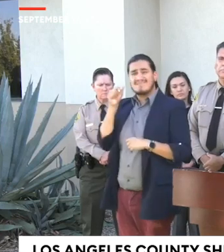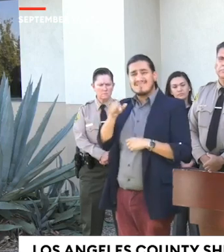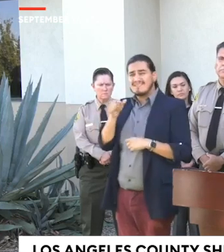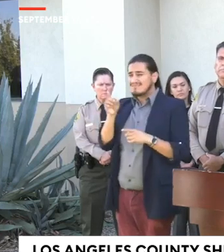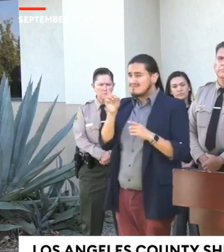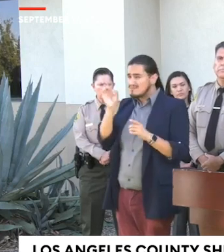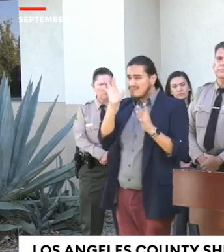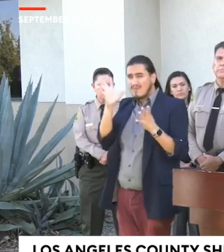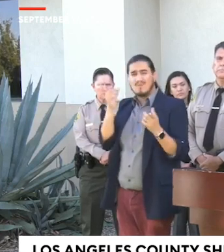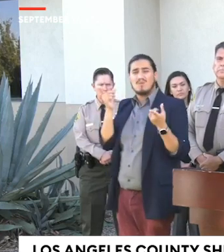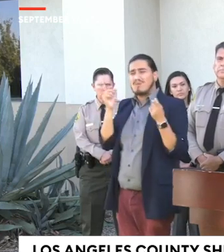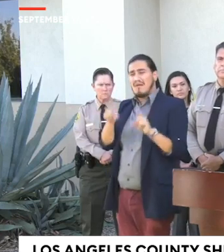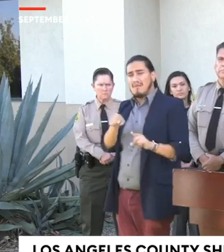deed